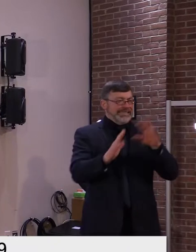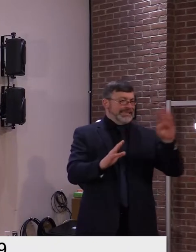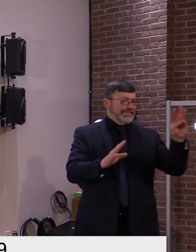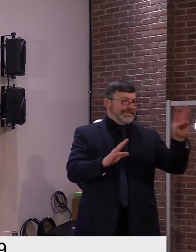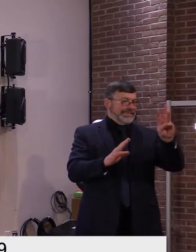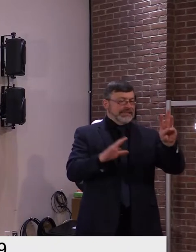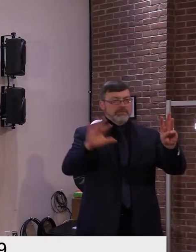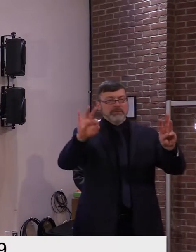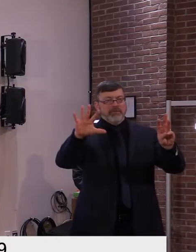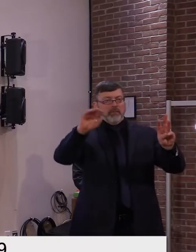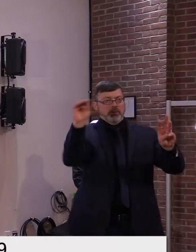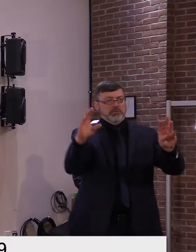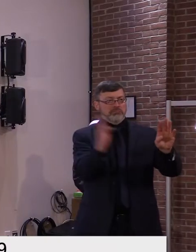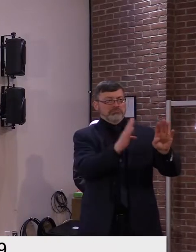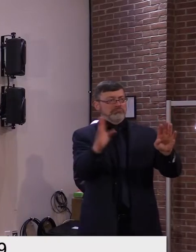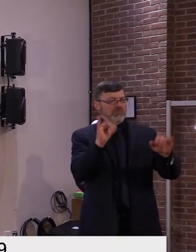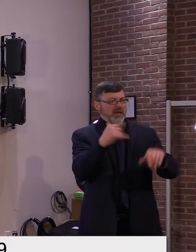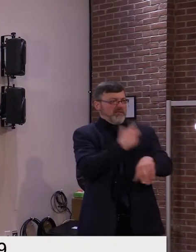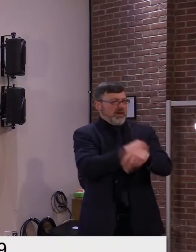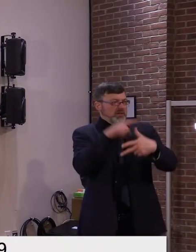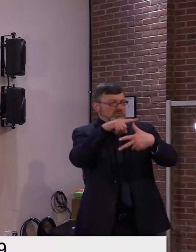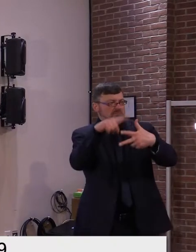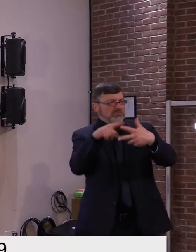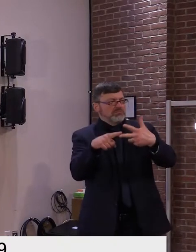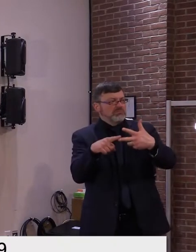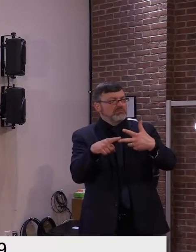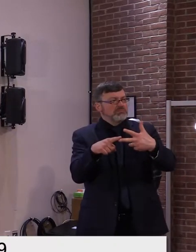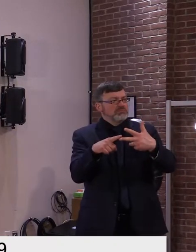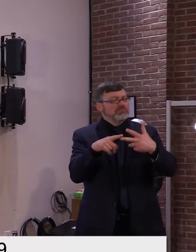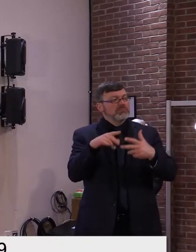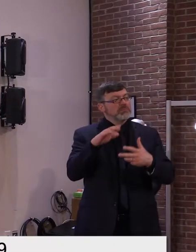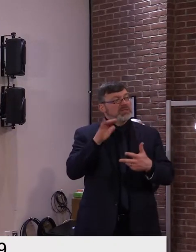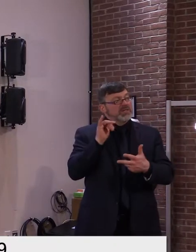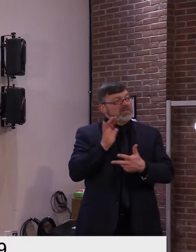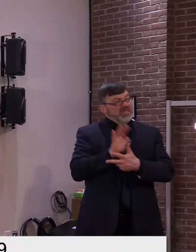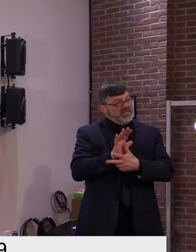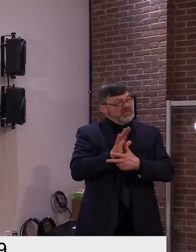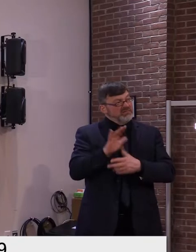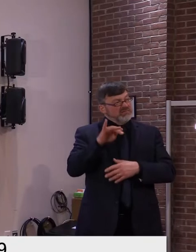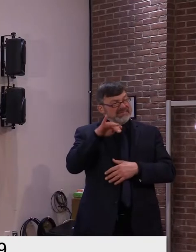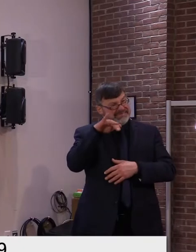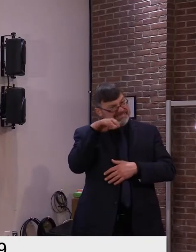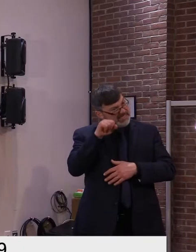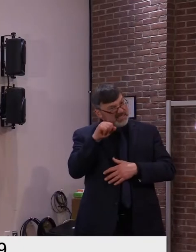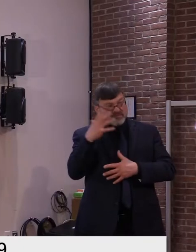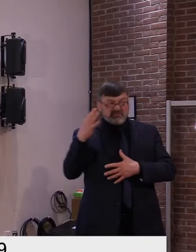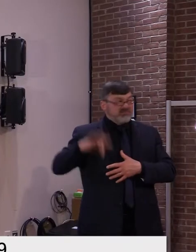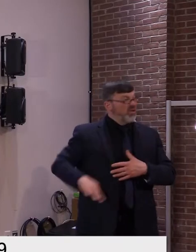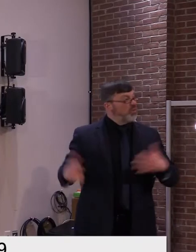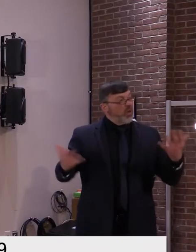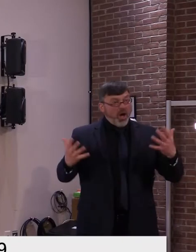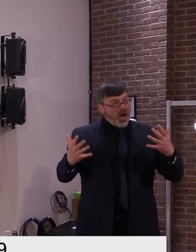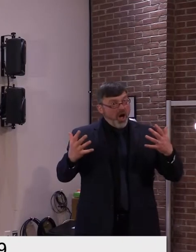for is the vaccine's efficacy in preventing serious illness, hospitalizations, and